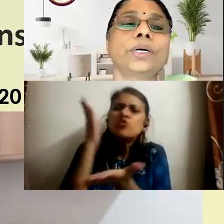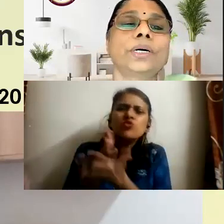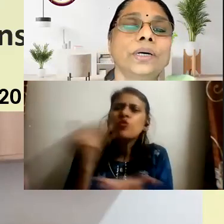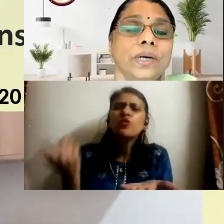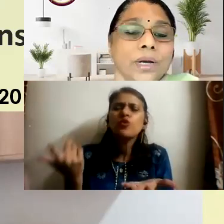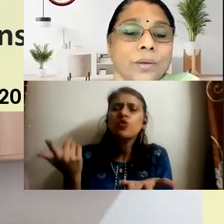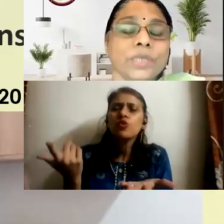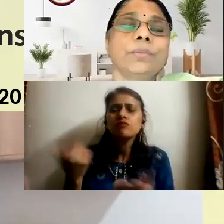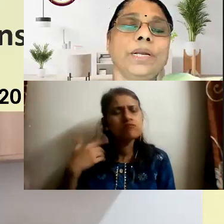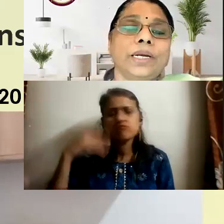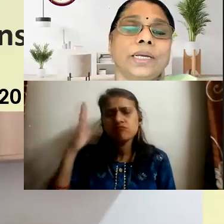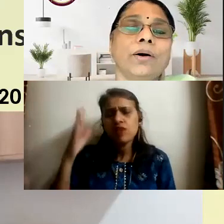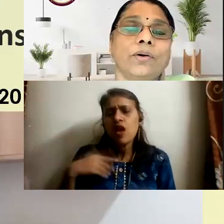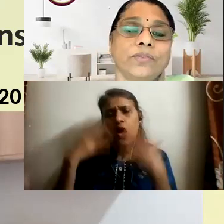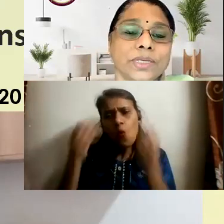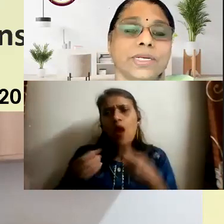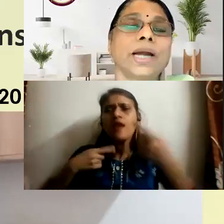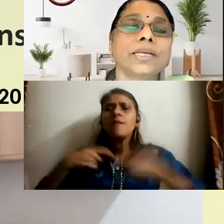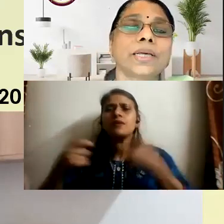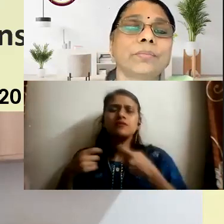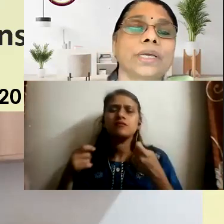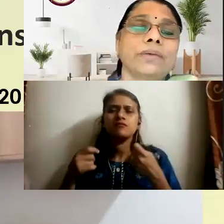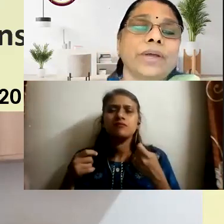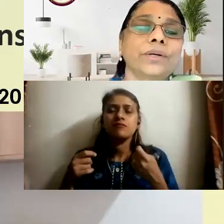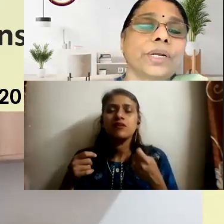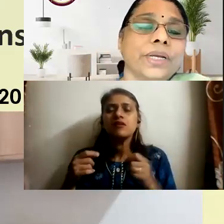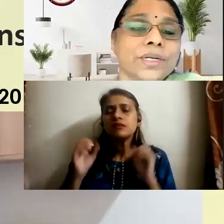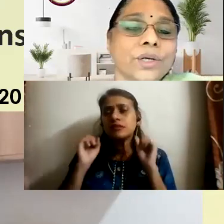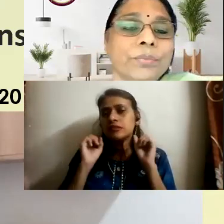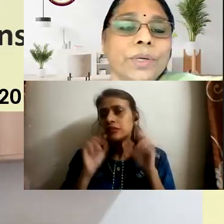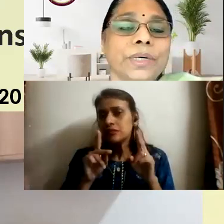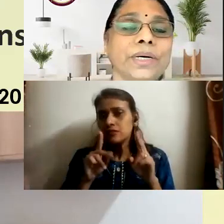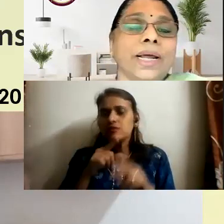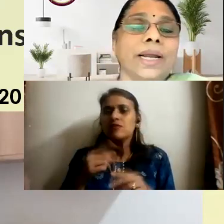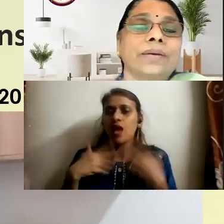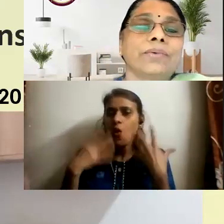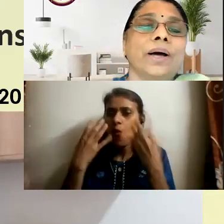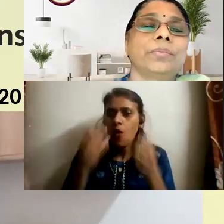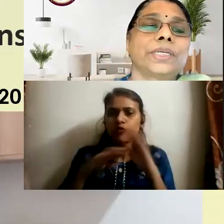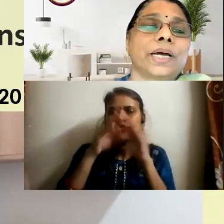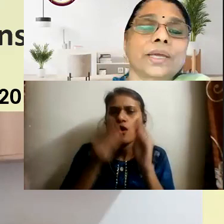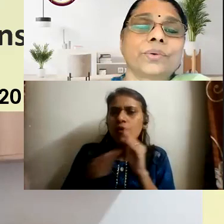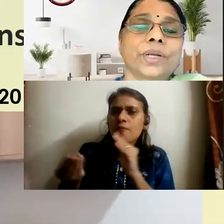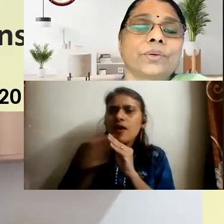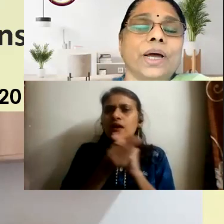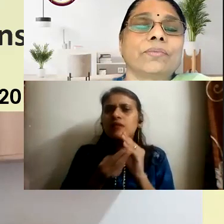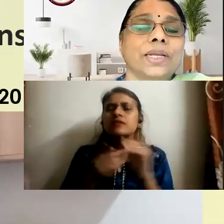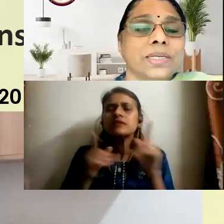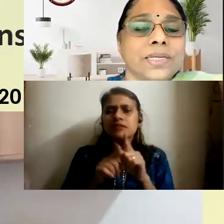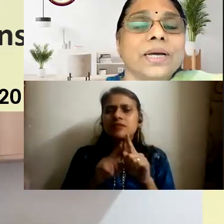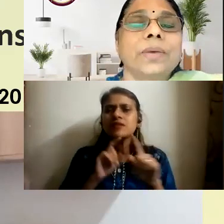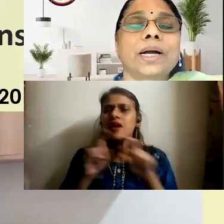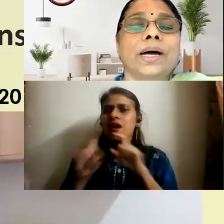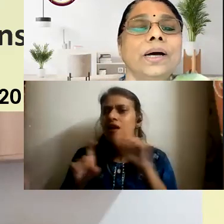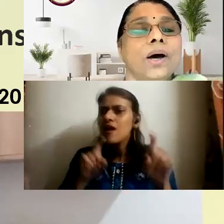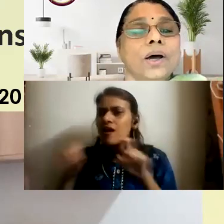found a possibility of starting something. He went to a nearest shopkeeper and wahan pe jaake unhone dukan wale se